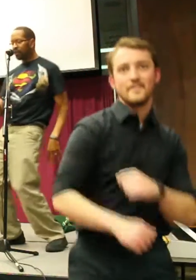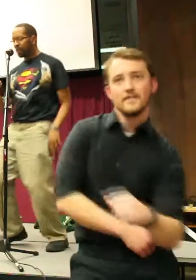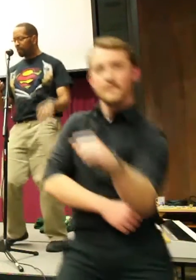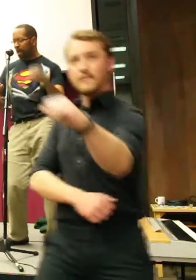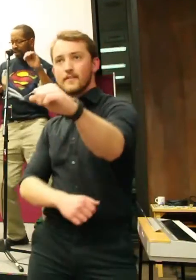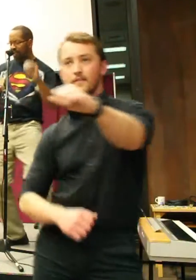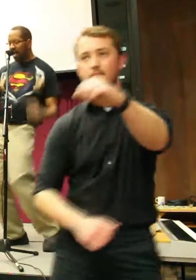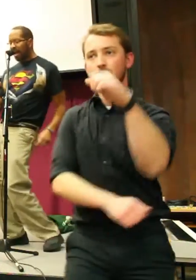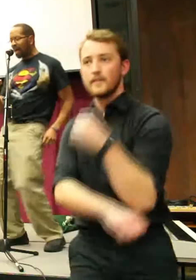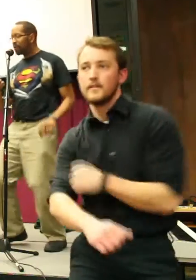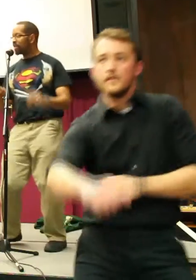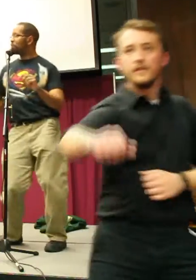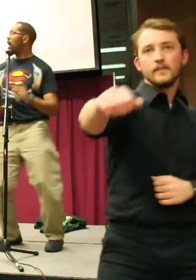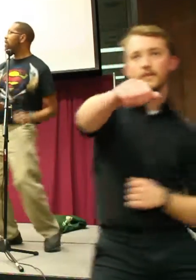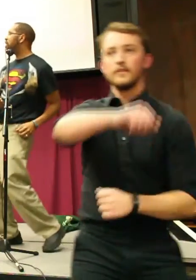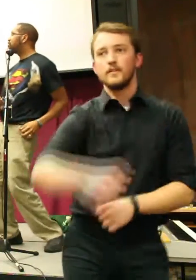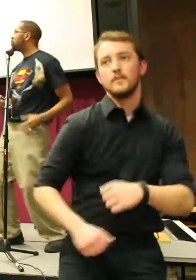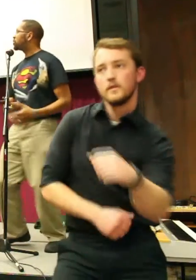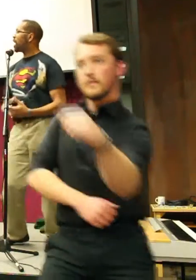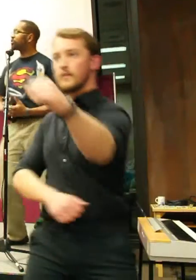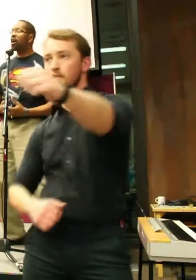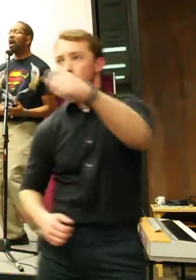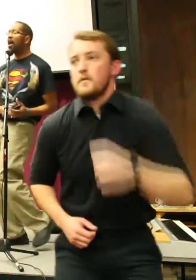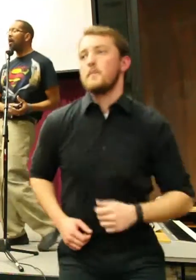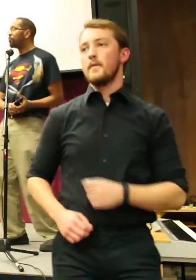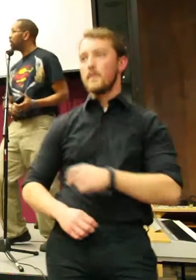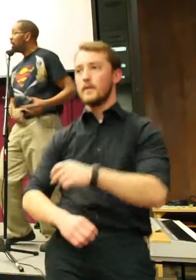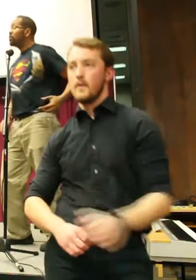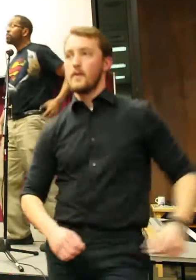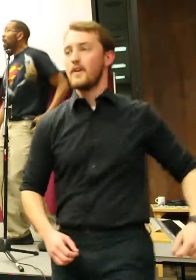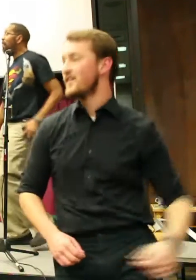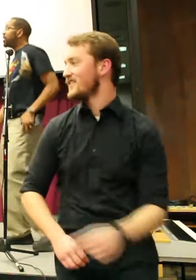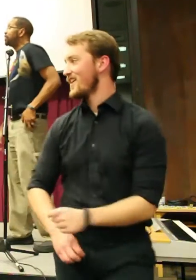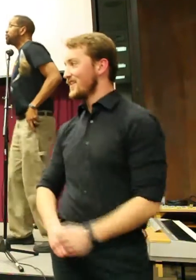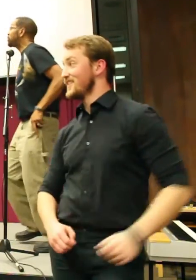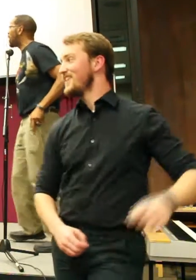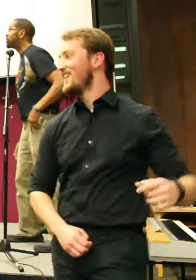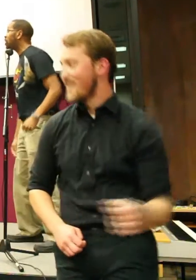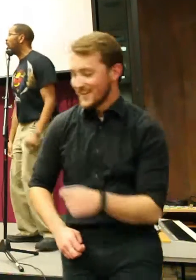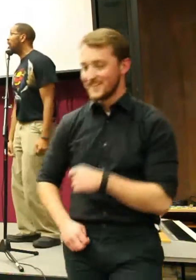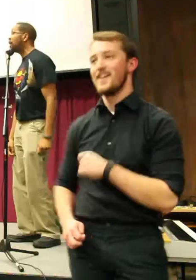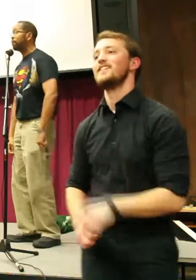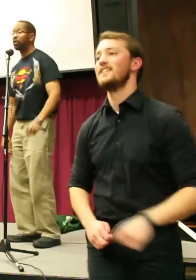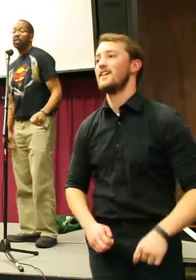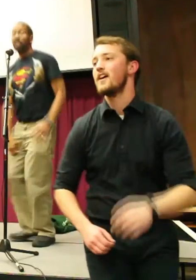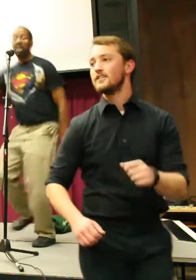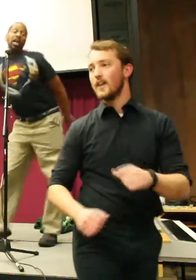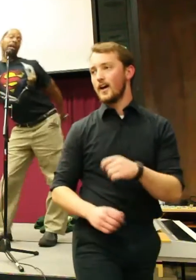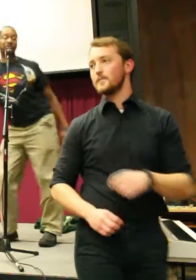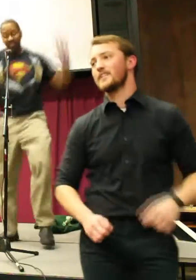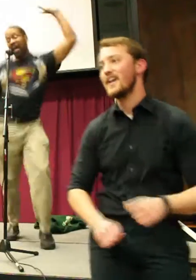serving with compassion and responding to God's call. Yes, responding to God's call,